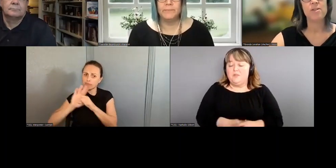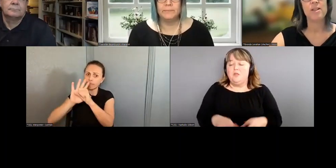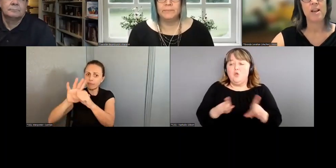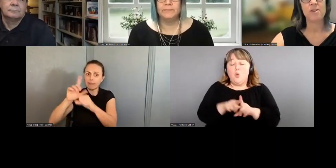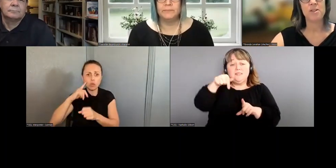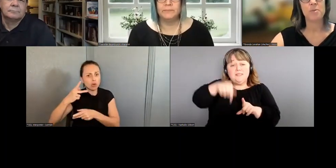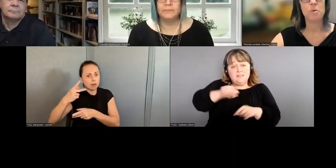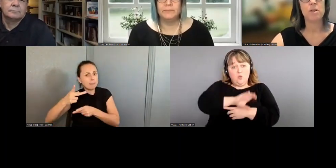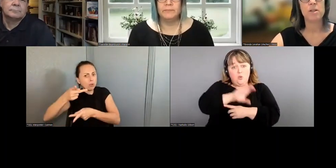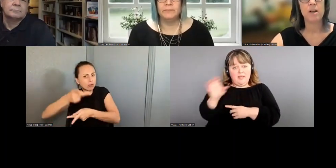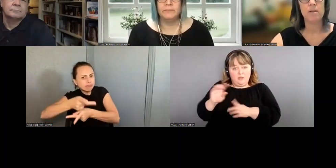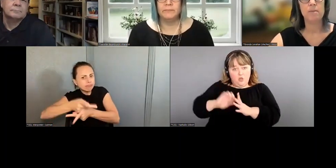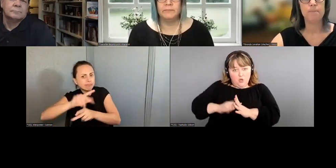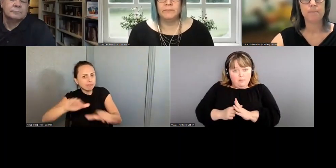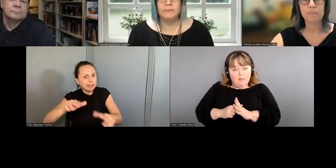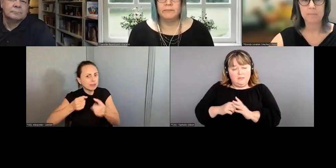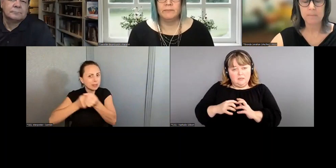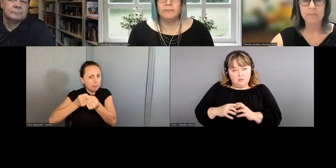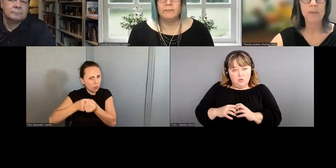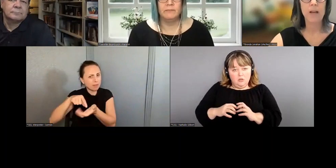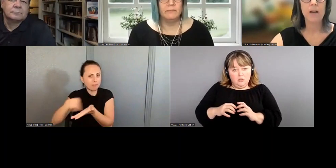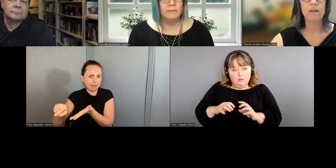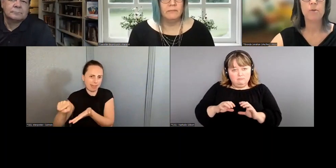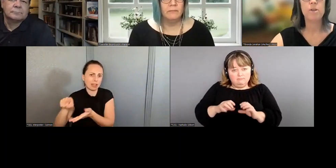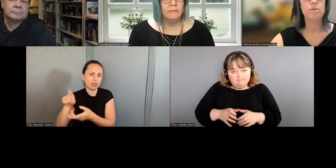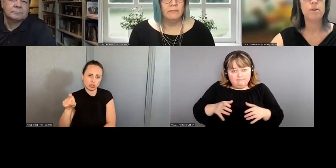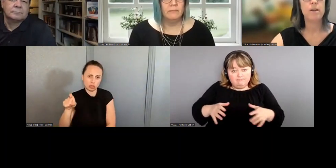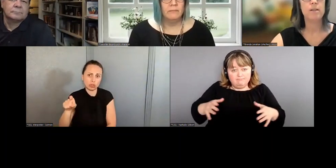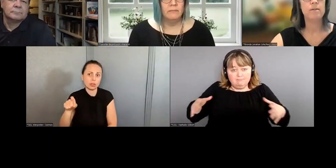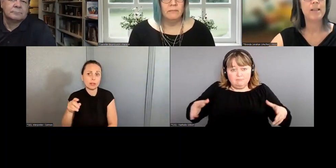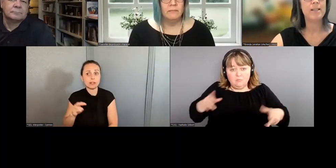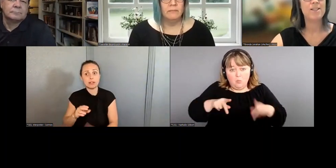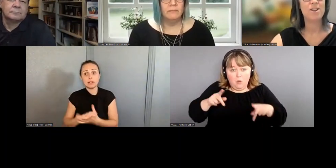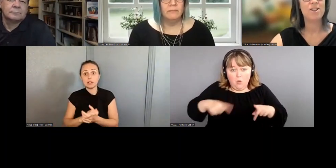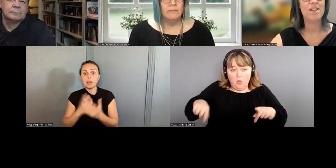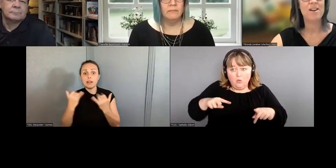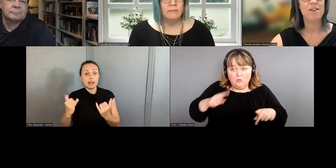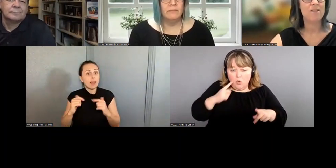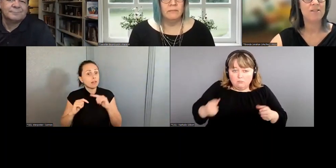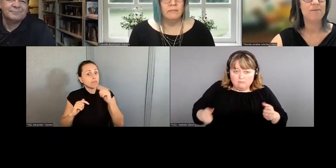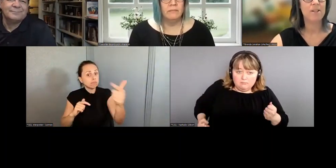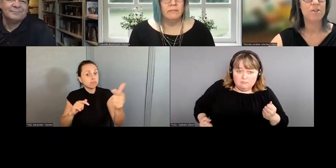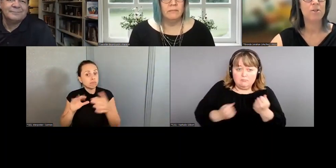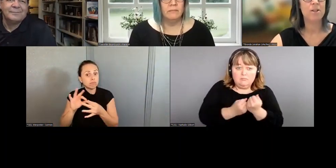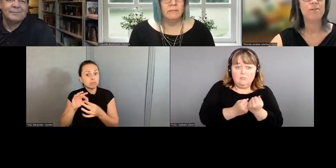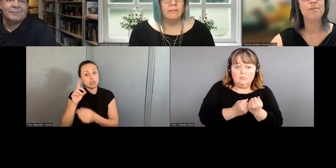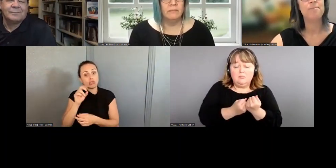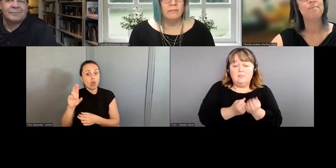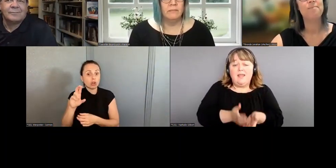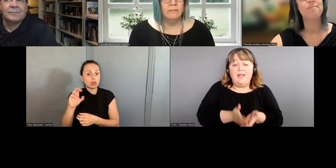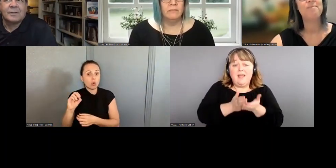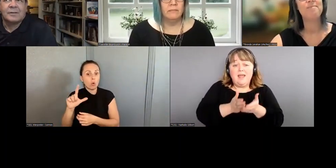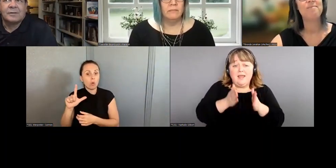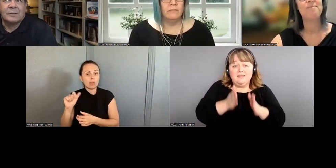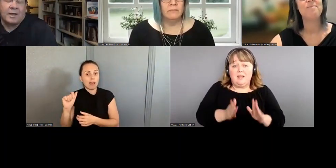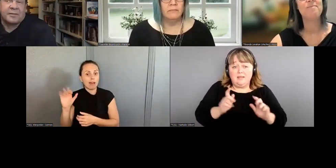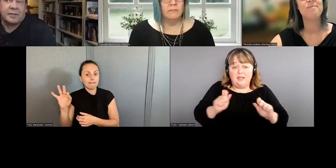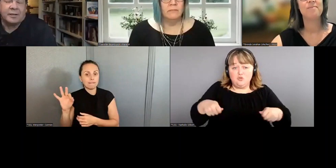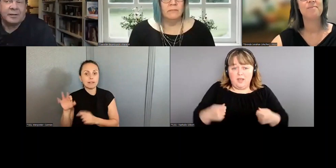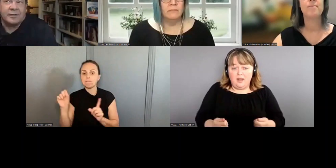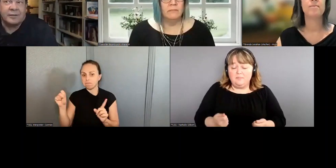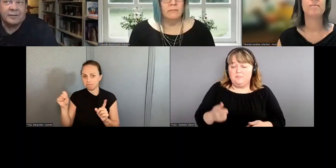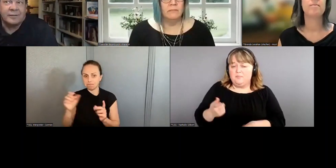caregivers and care supports. Yeah, would you like to share into that at all, Dr. Olaf? Yeah, I